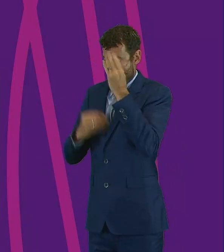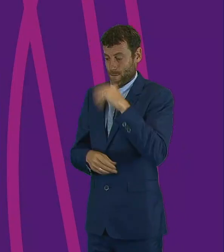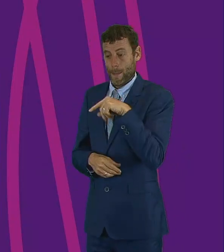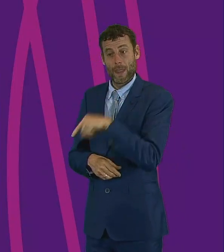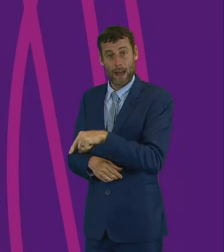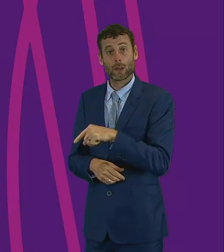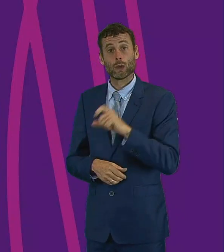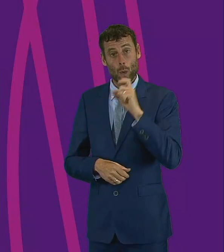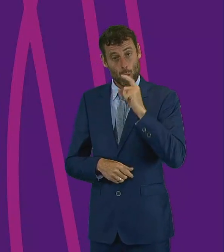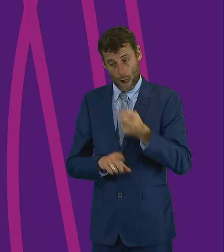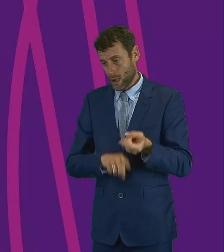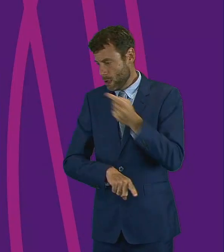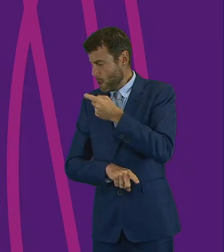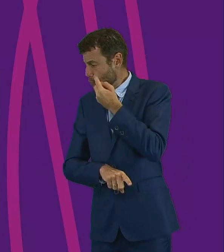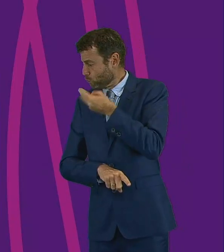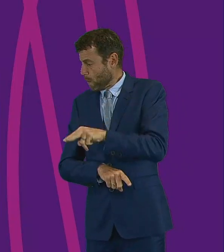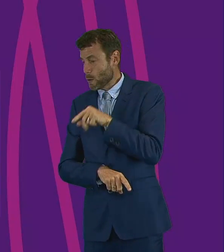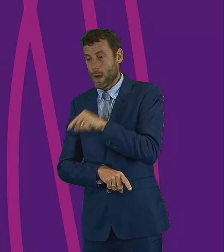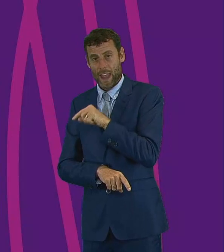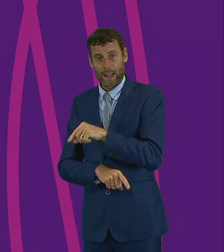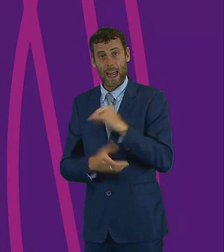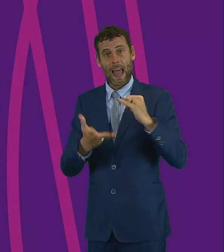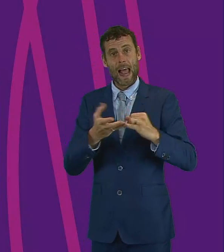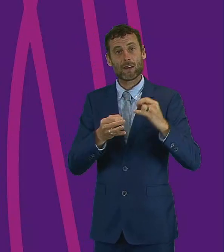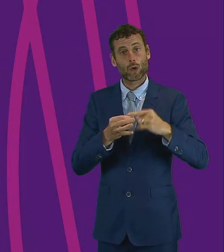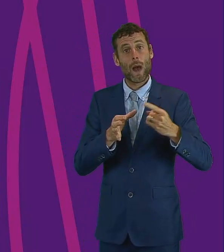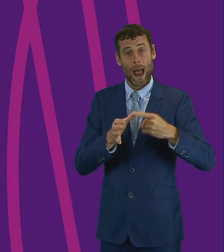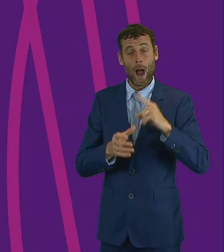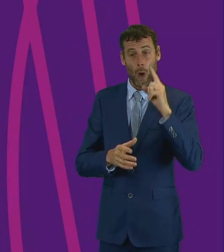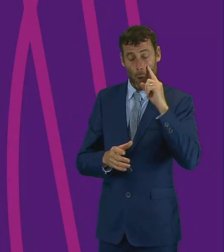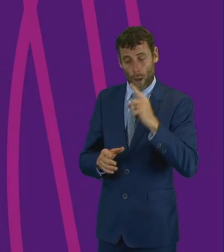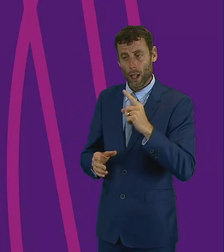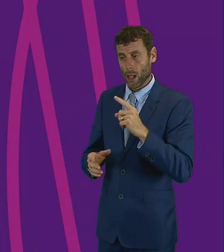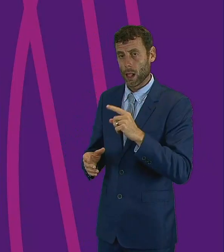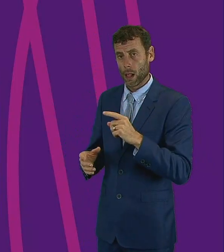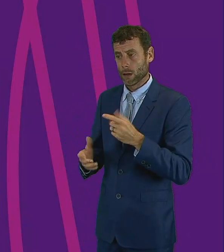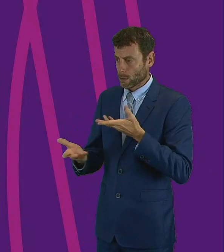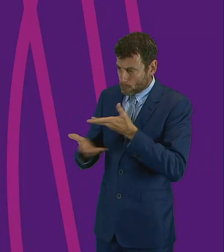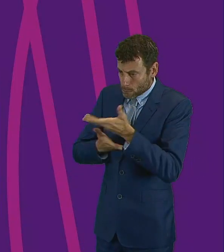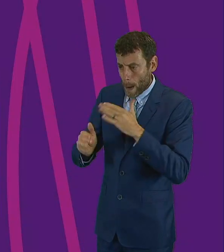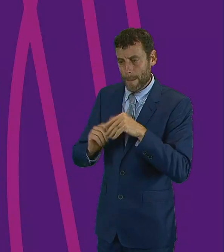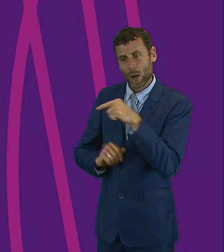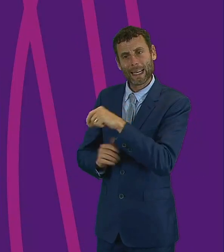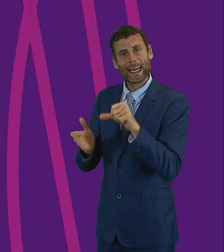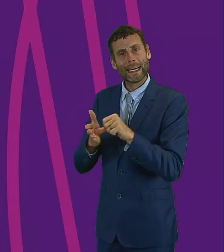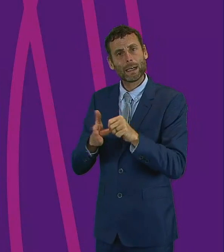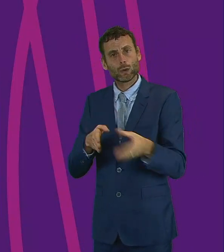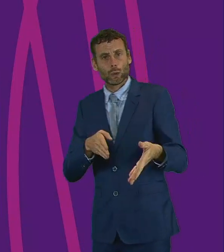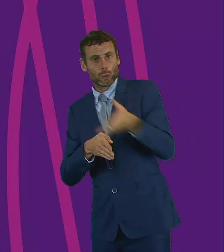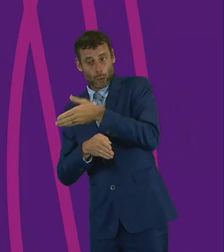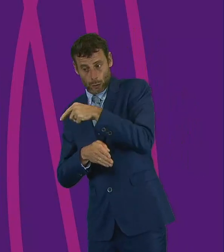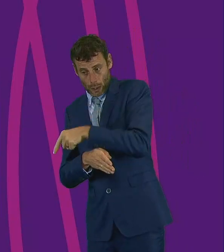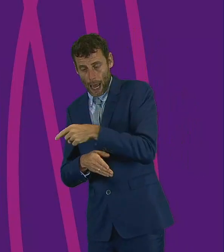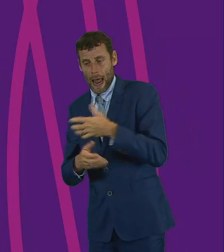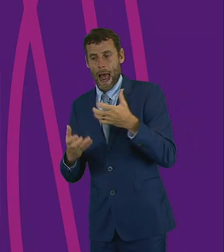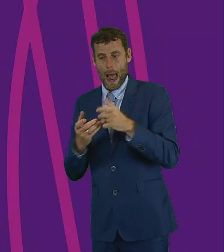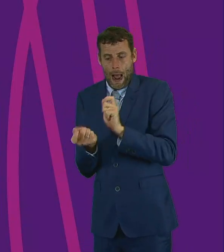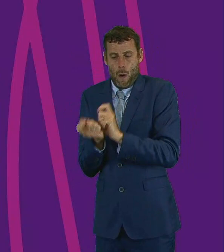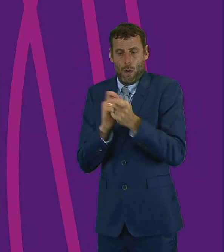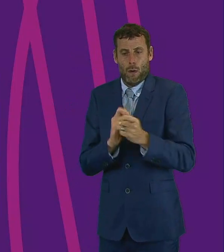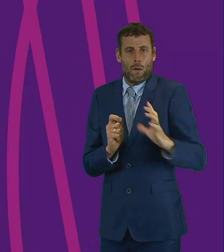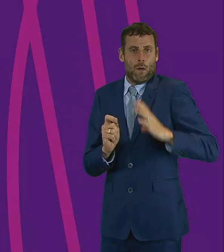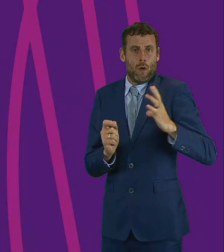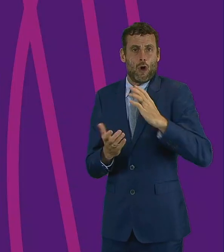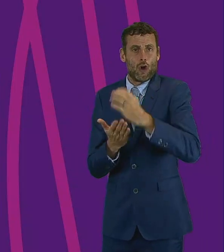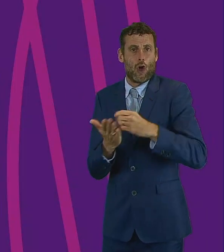The SQA will look closely at issues around the curriculum and will listen very carefully to the views that have been expressed